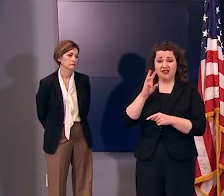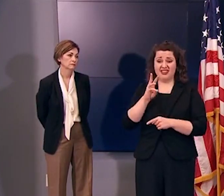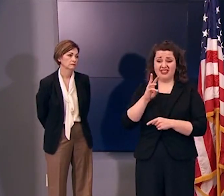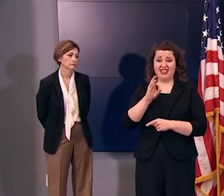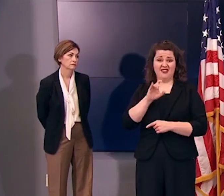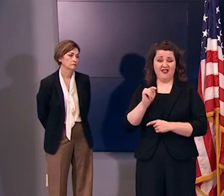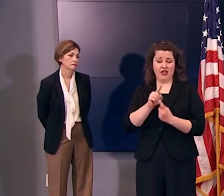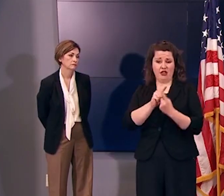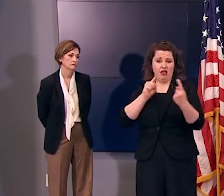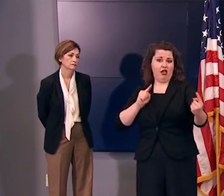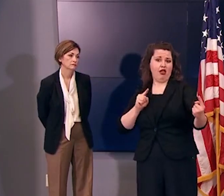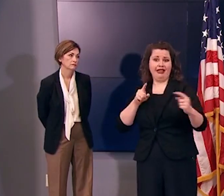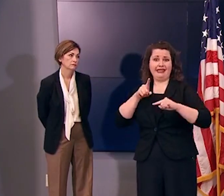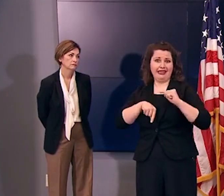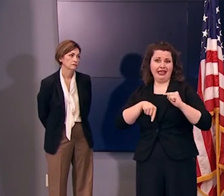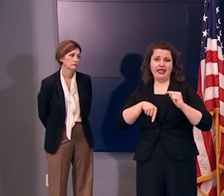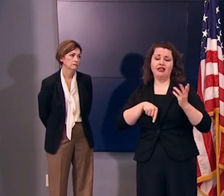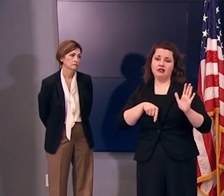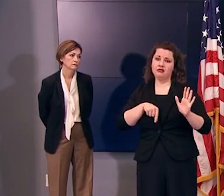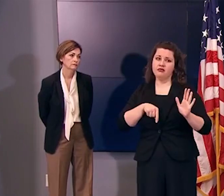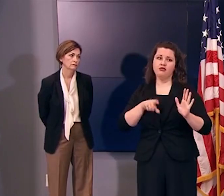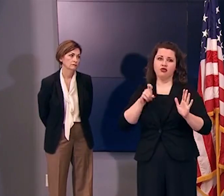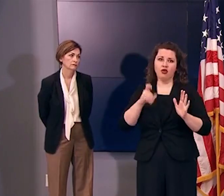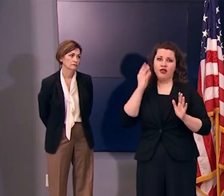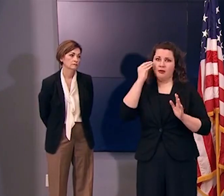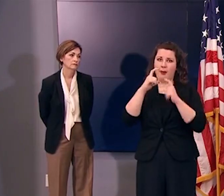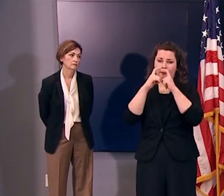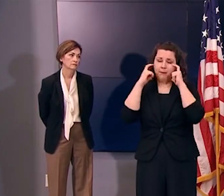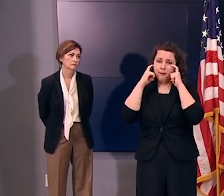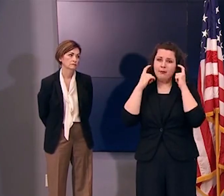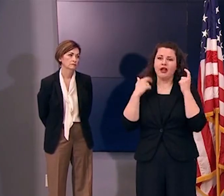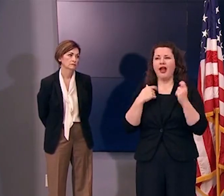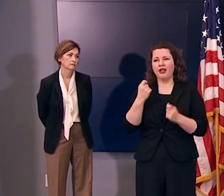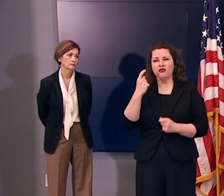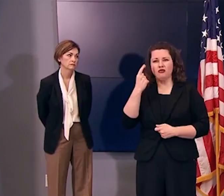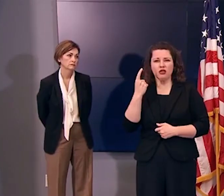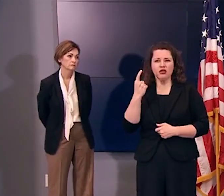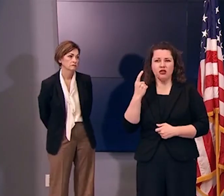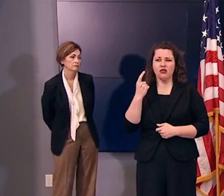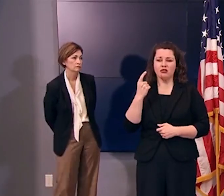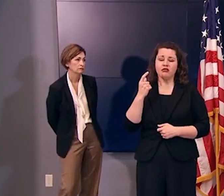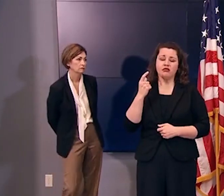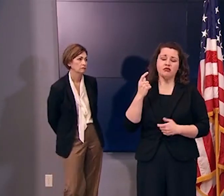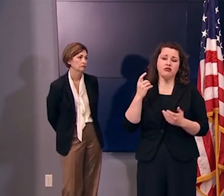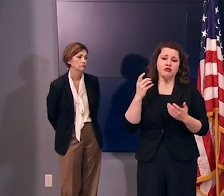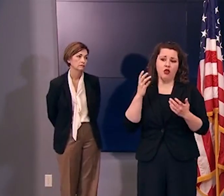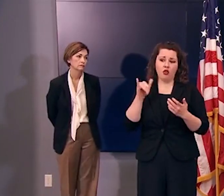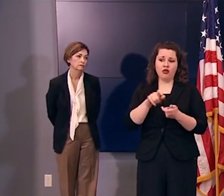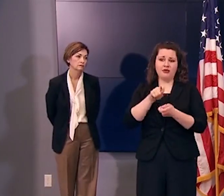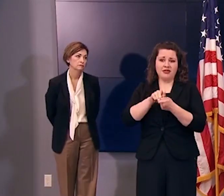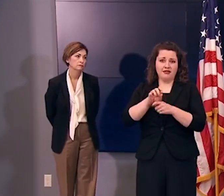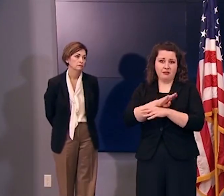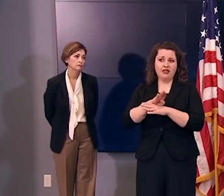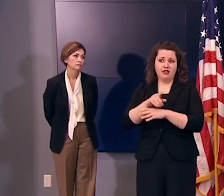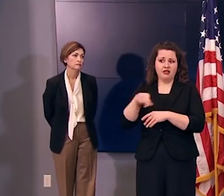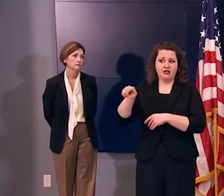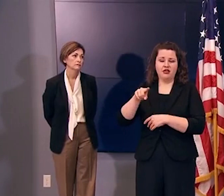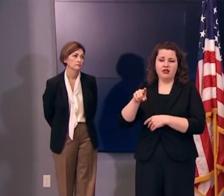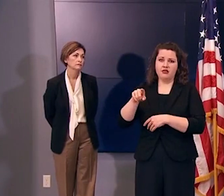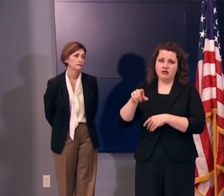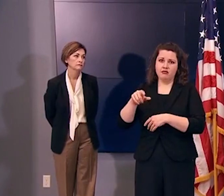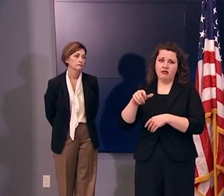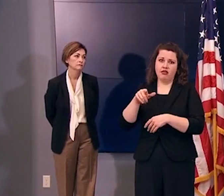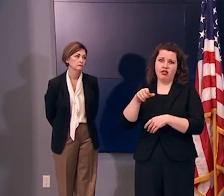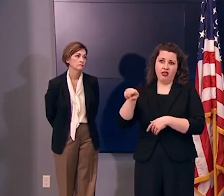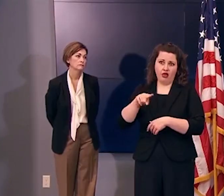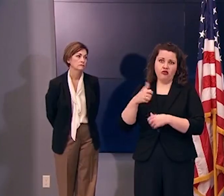distancing between other people, then you should be considering the use of PPE, which I understand that these particular businesses that we're working with are working